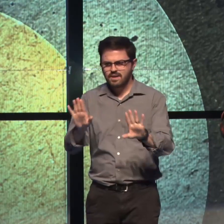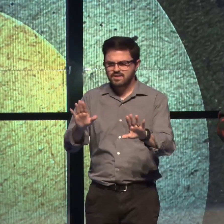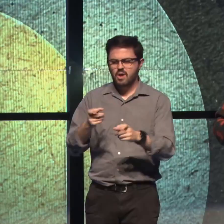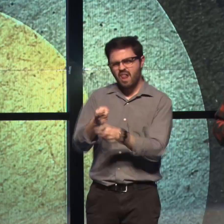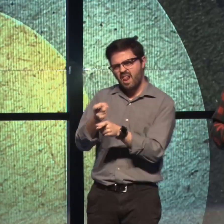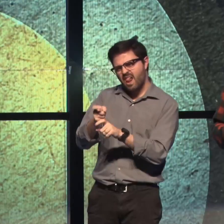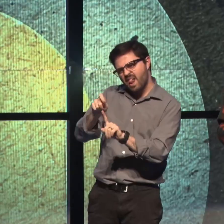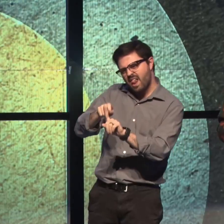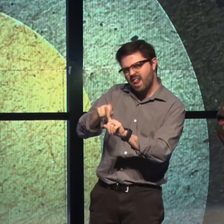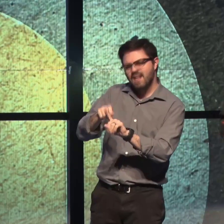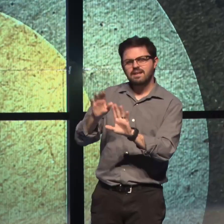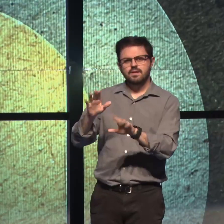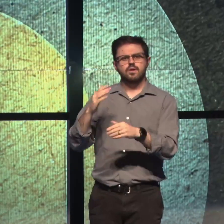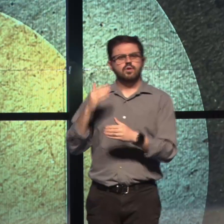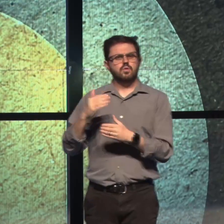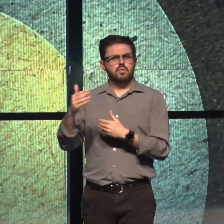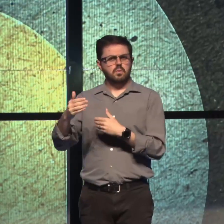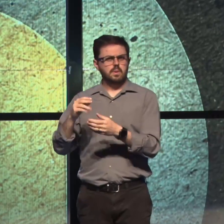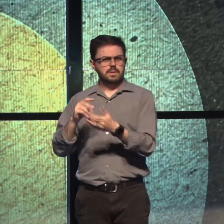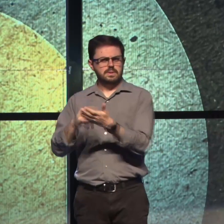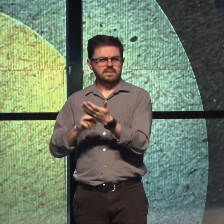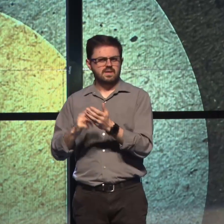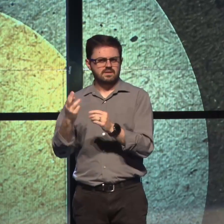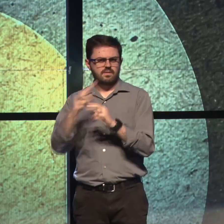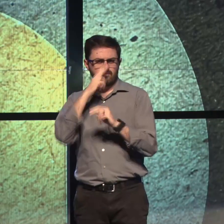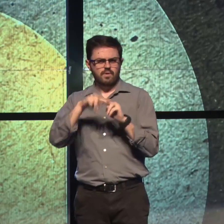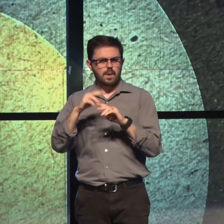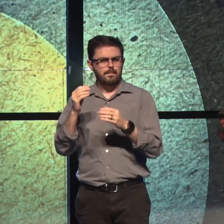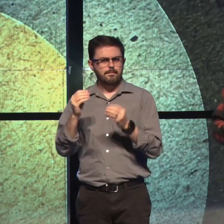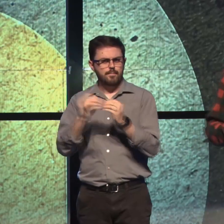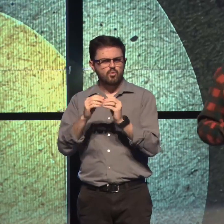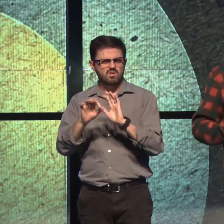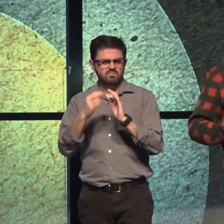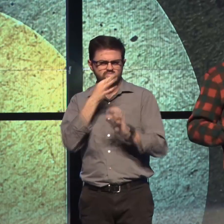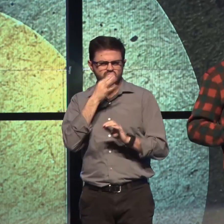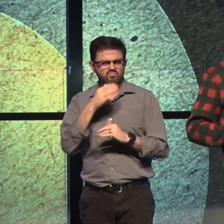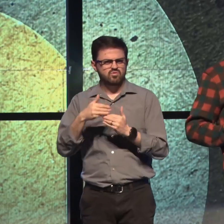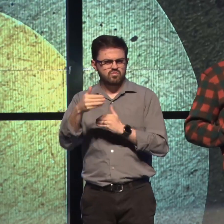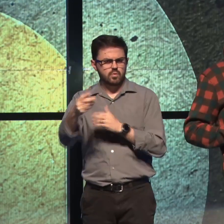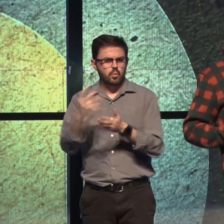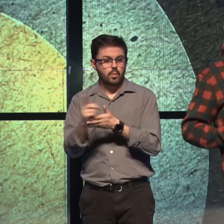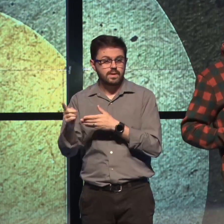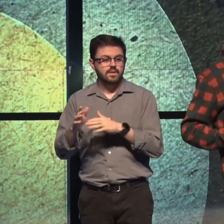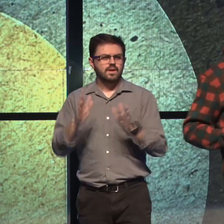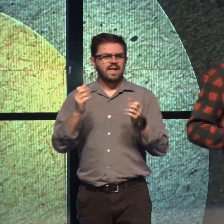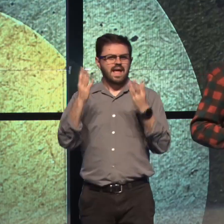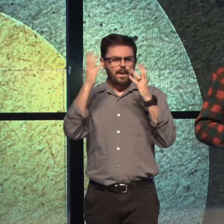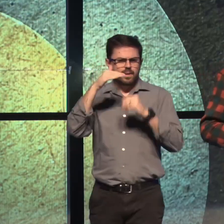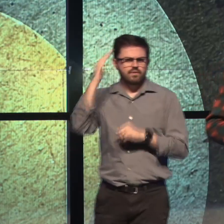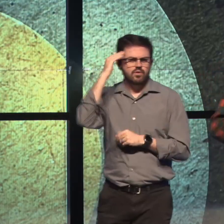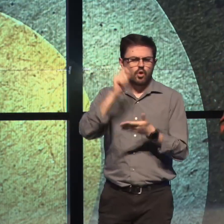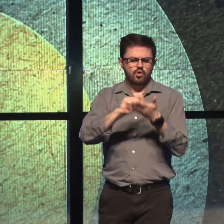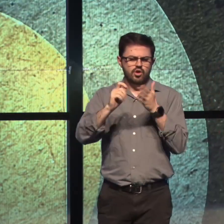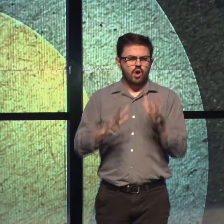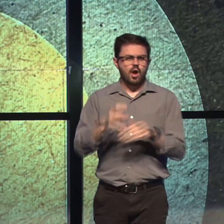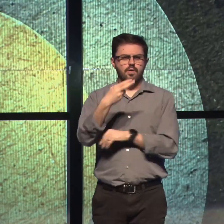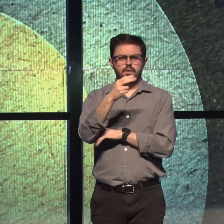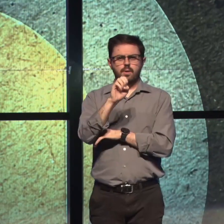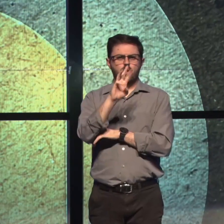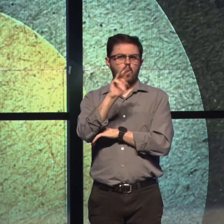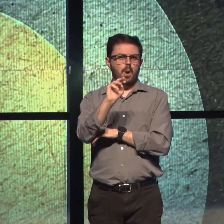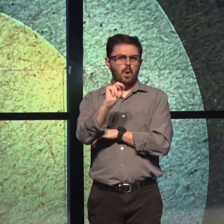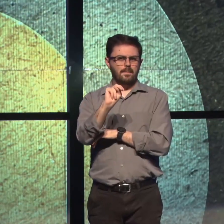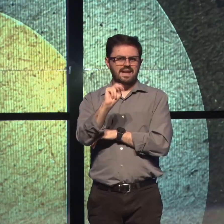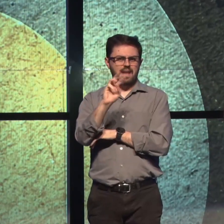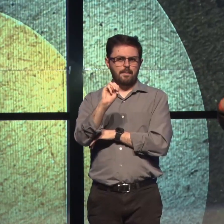talking about fun in a few weeks. How many of you know who Herman Melville is? You ever heard of Herman Melville? Maybe you've heard of the novel Moby Dick. He's the American novelist, wrote the